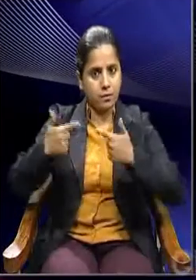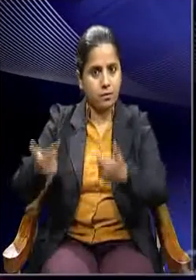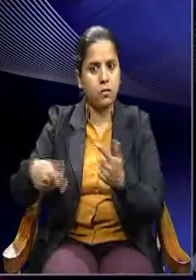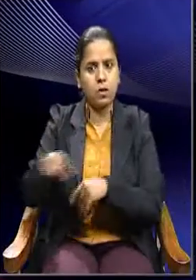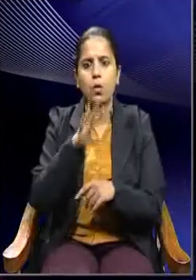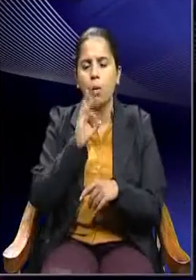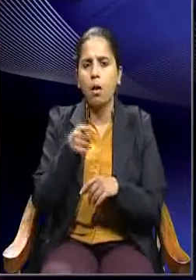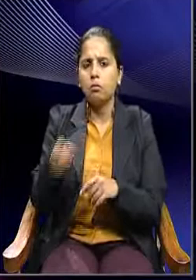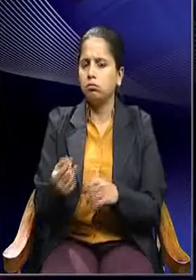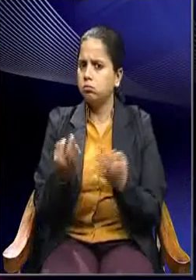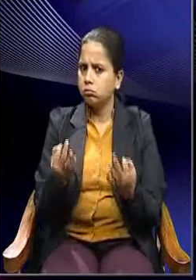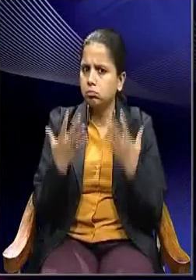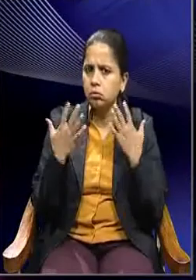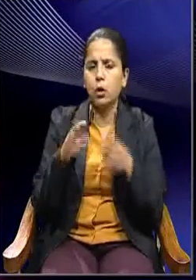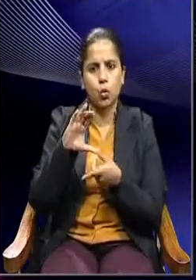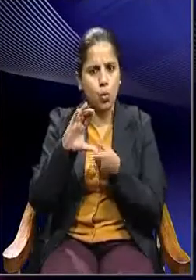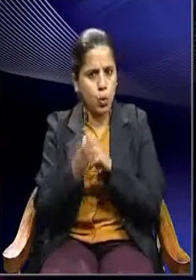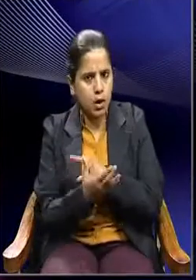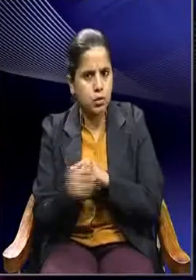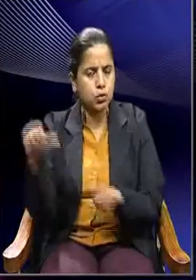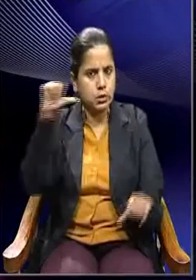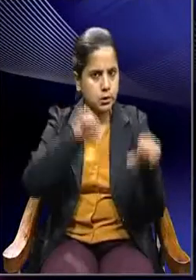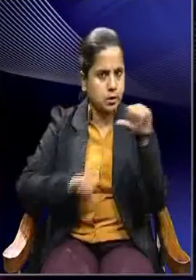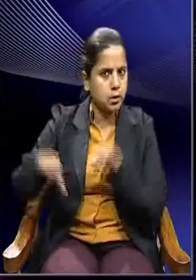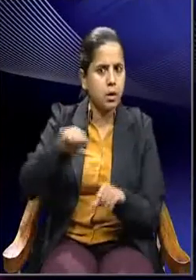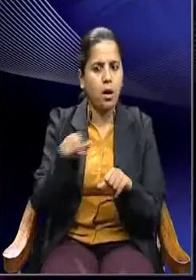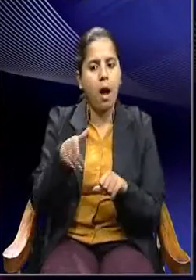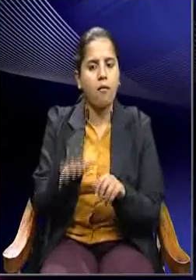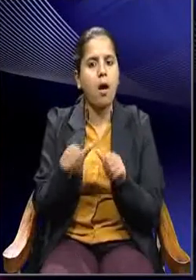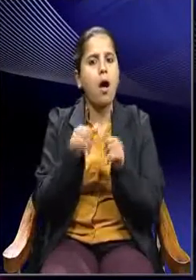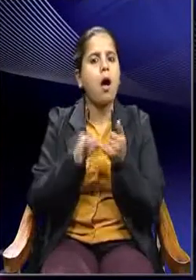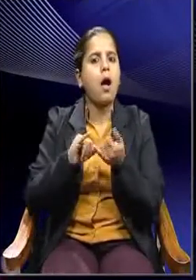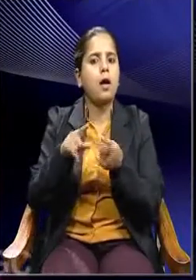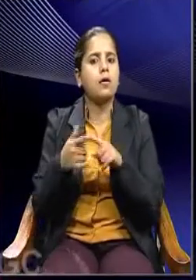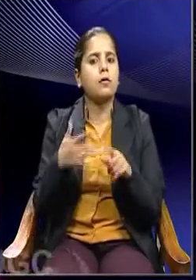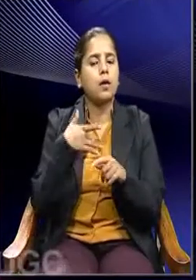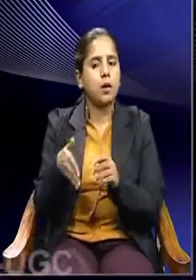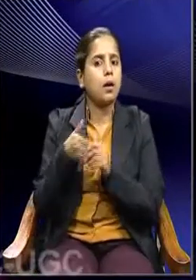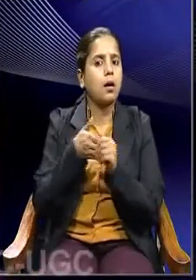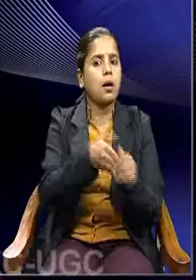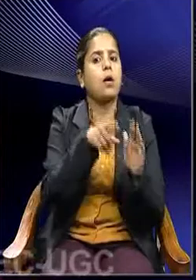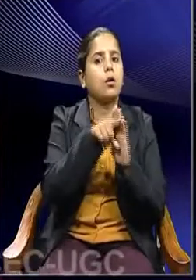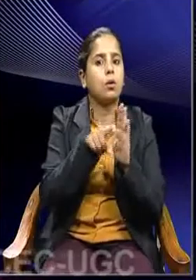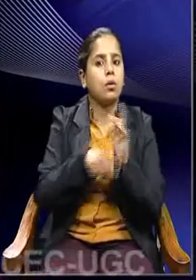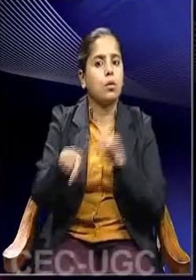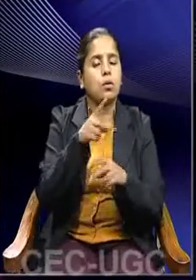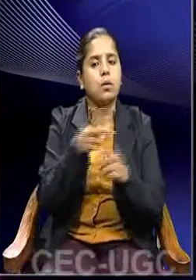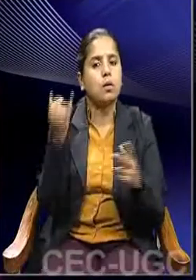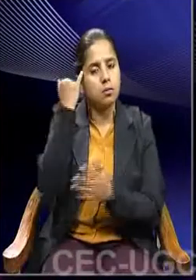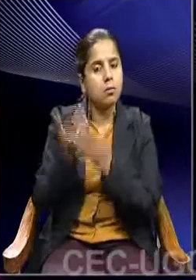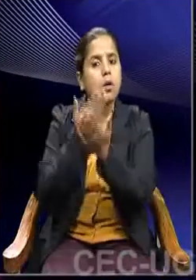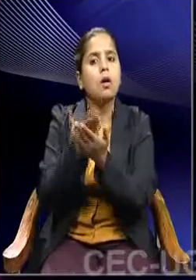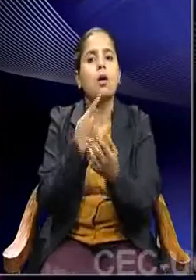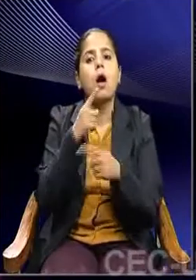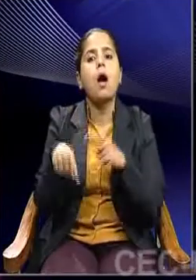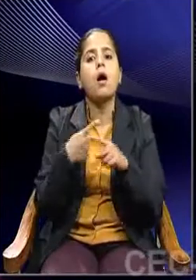rich cultural scientific asset. The guiding principle of this recommendation talks about that